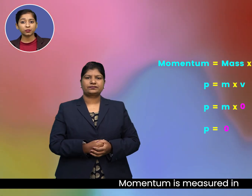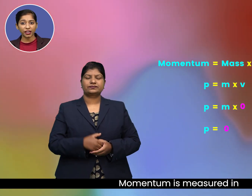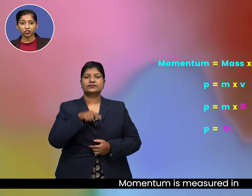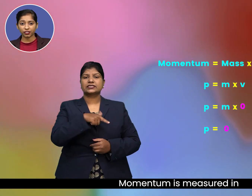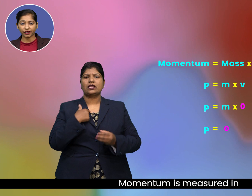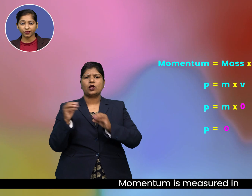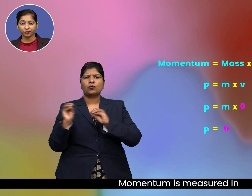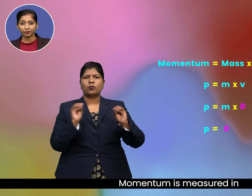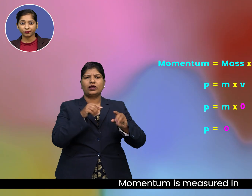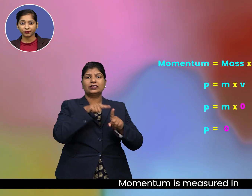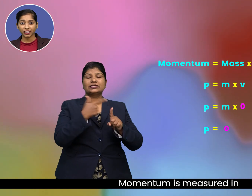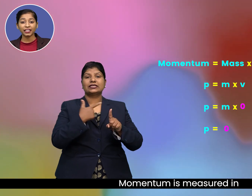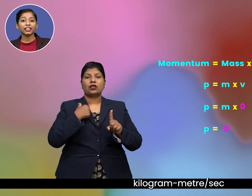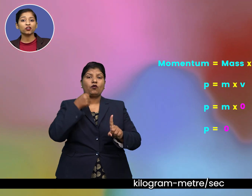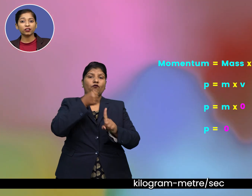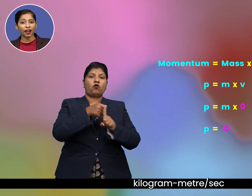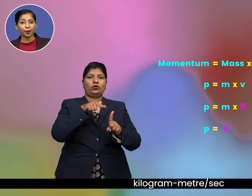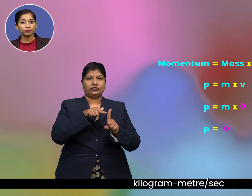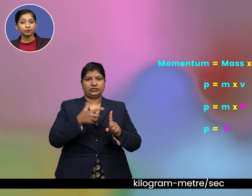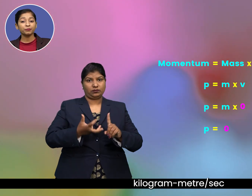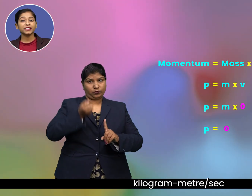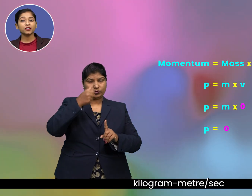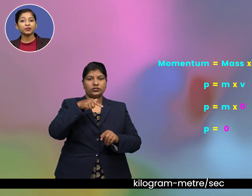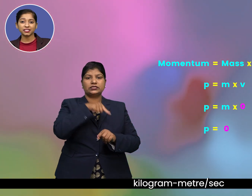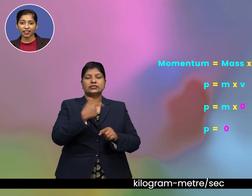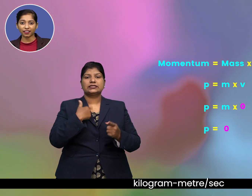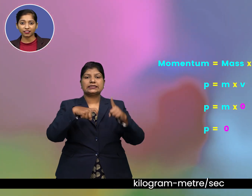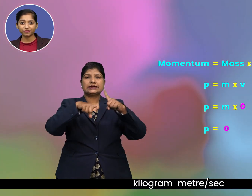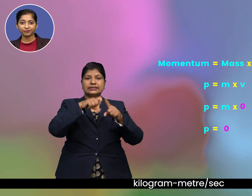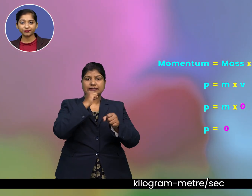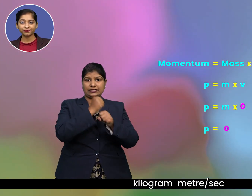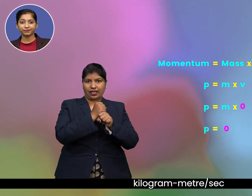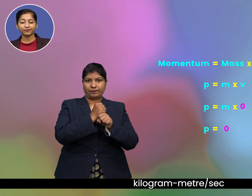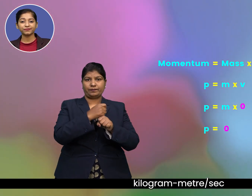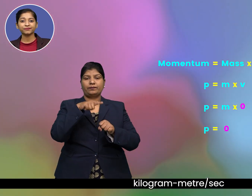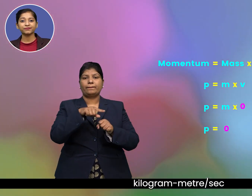Momentum is measured in kilogram meter per second.